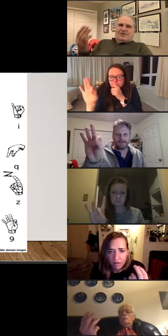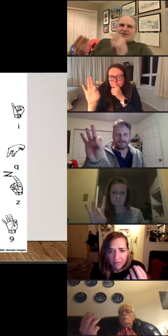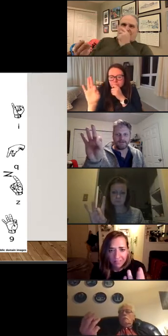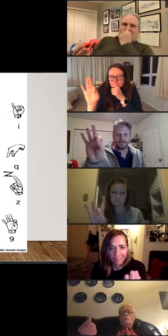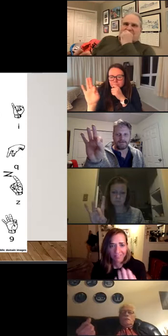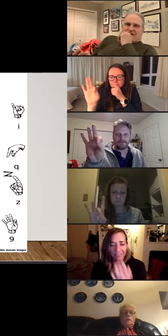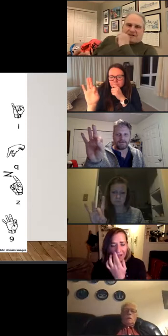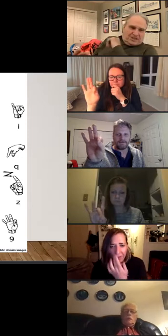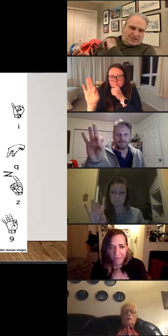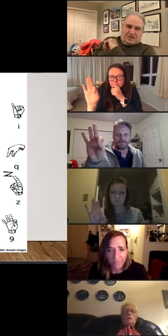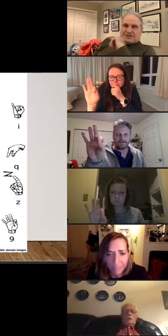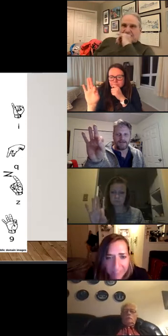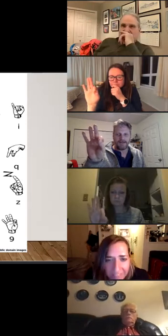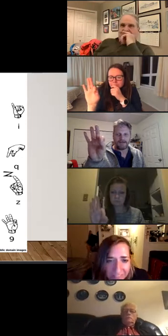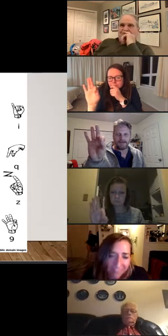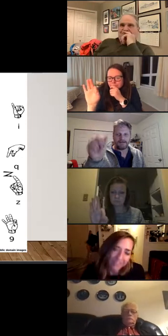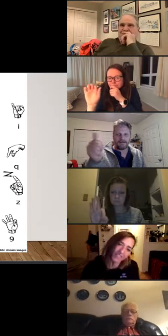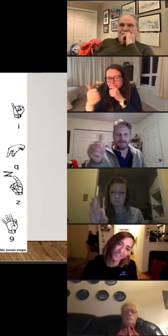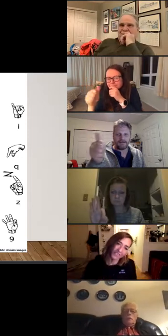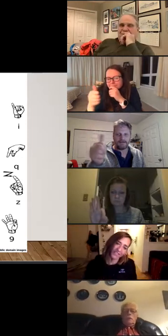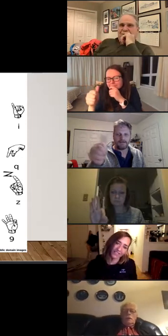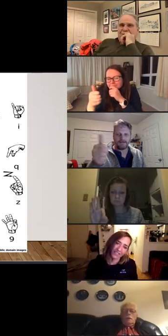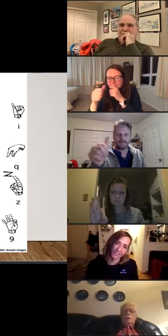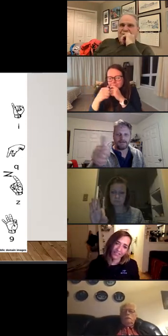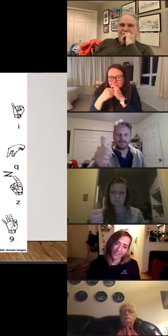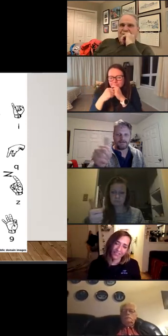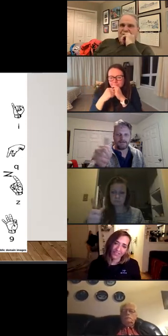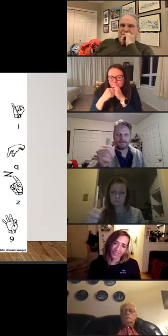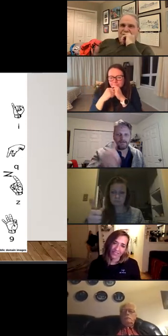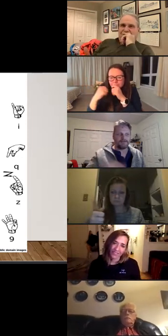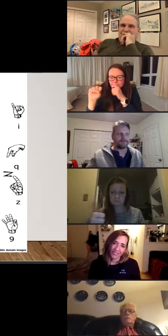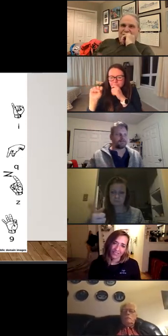9, and 10.